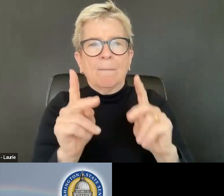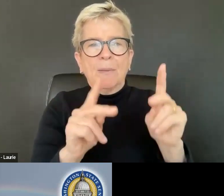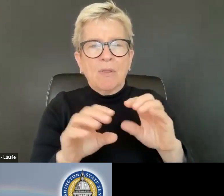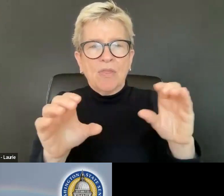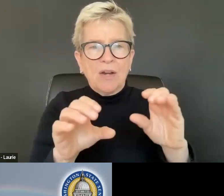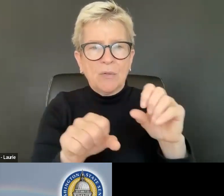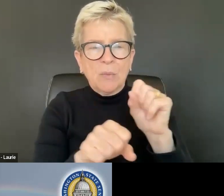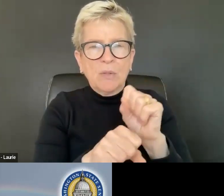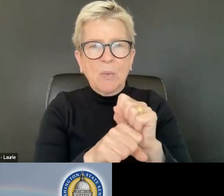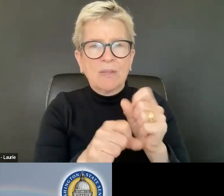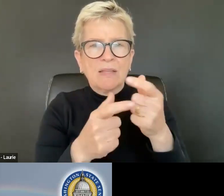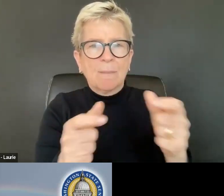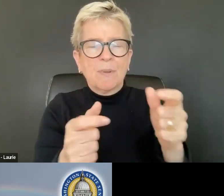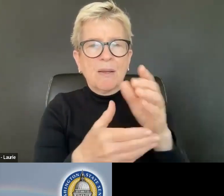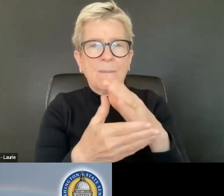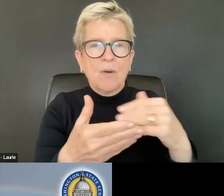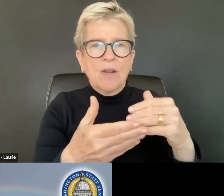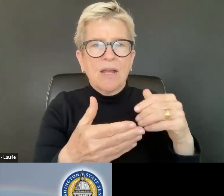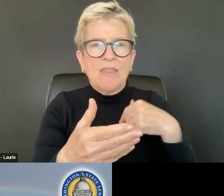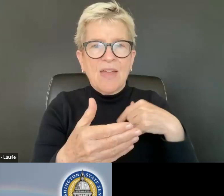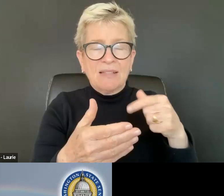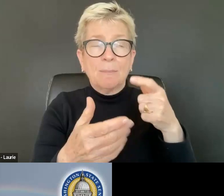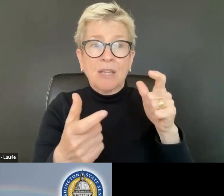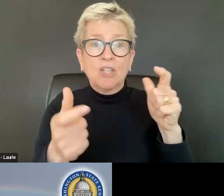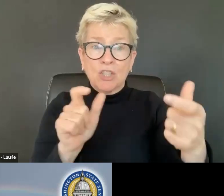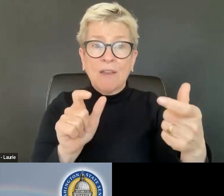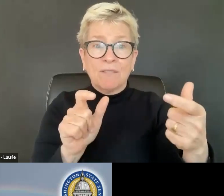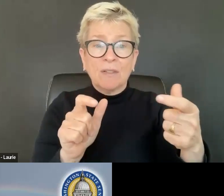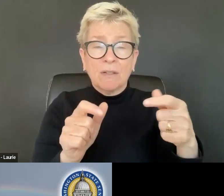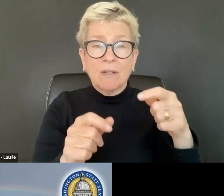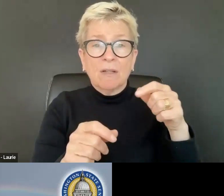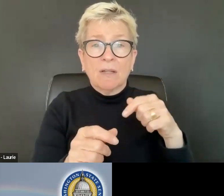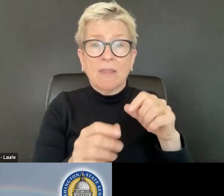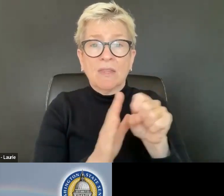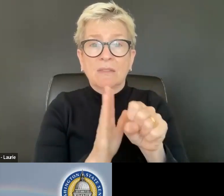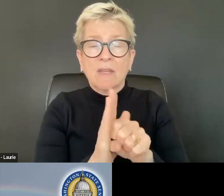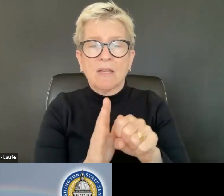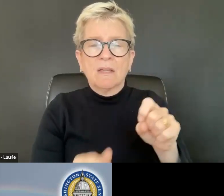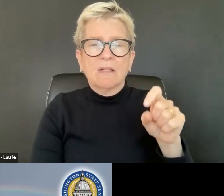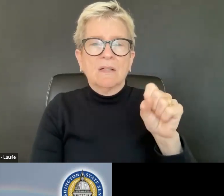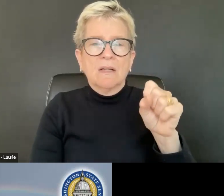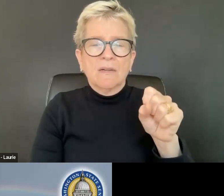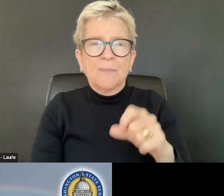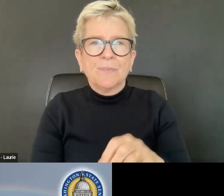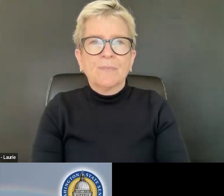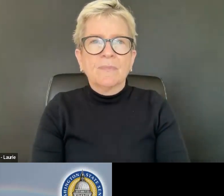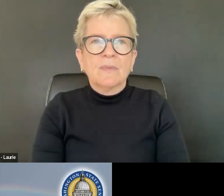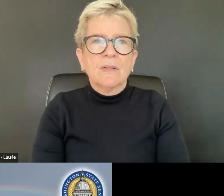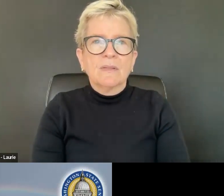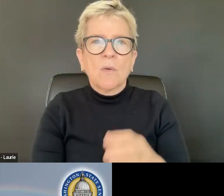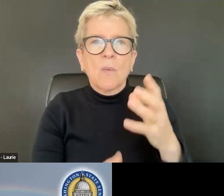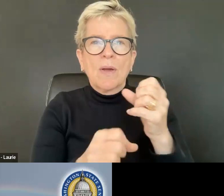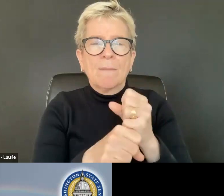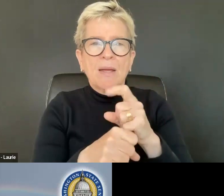that's a big component of it and a big shift in our state. So I think having a trailer bill to make sure it's implementable is going